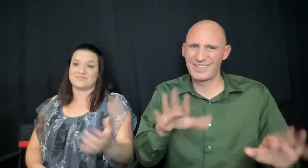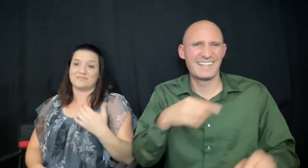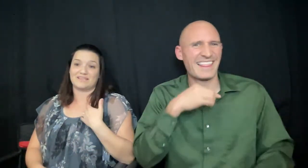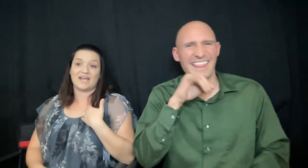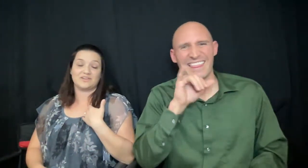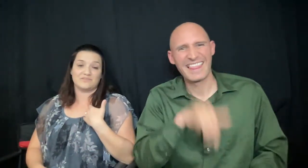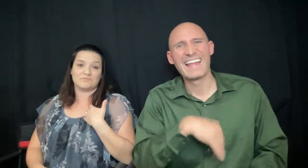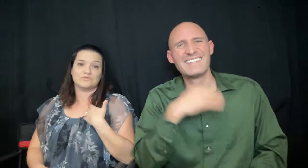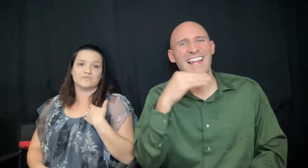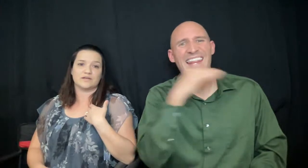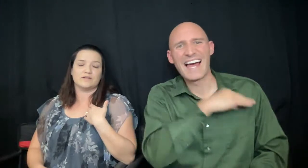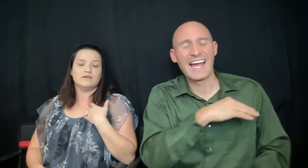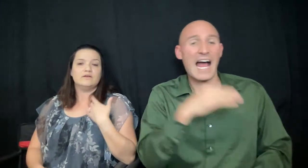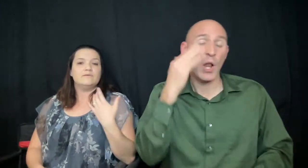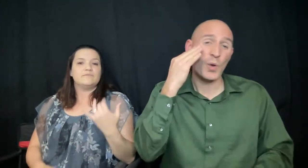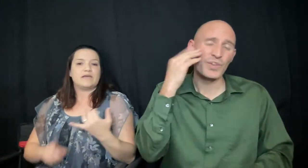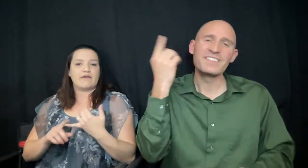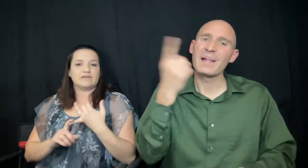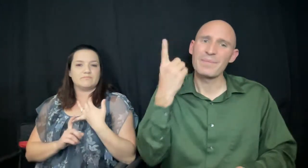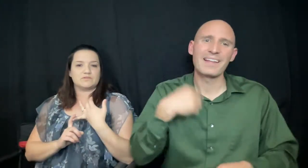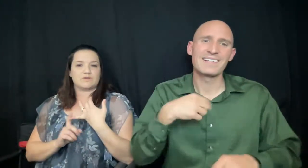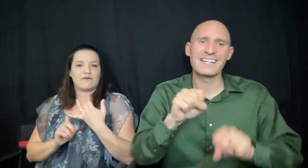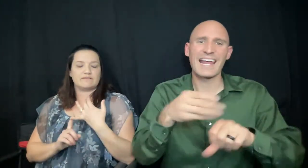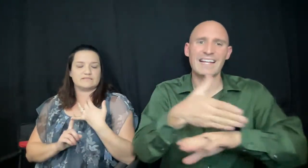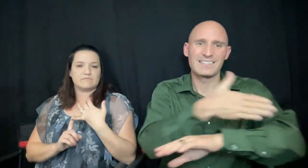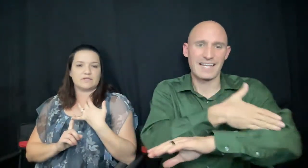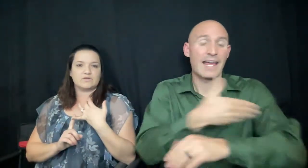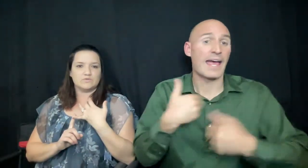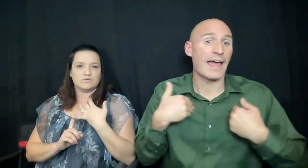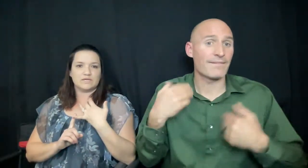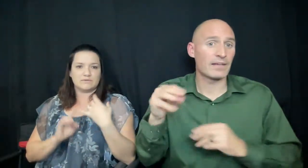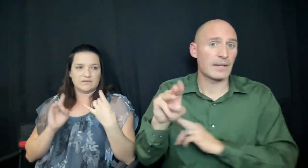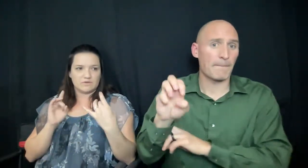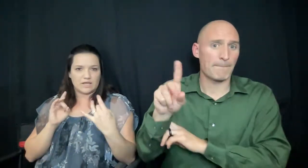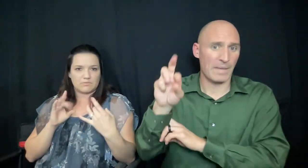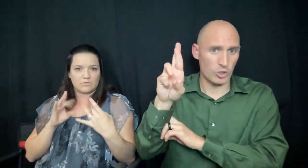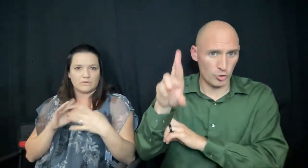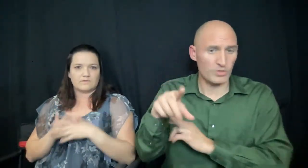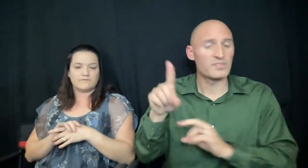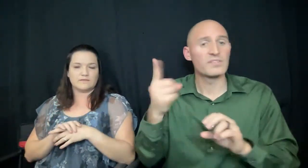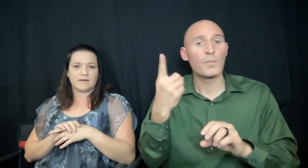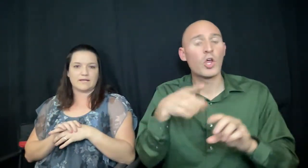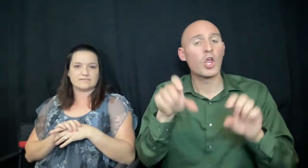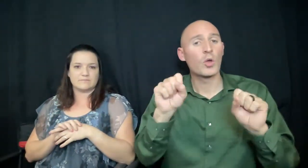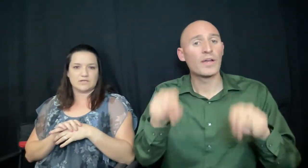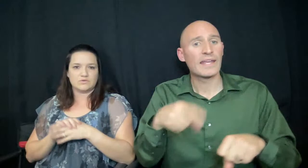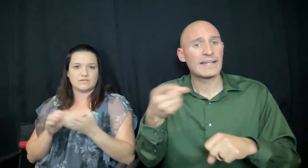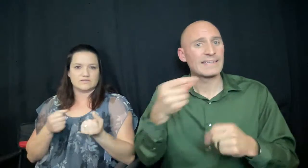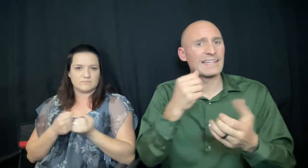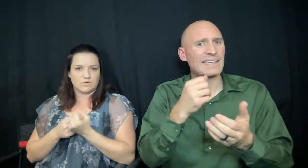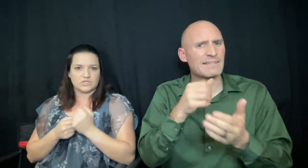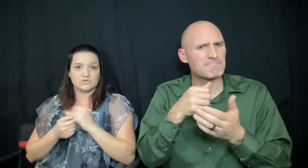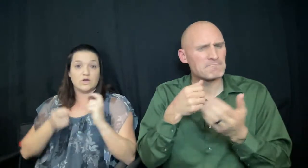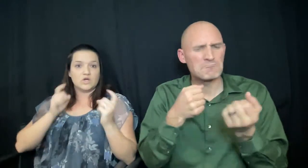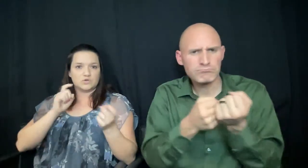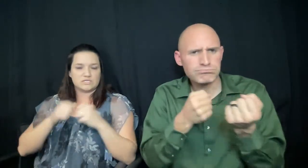something that I could have improved on. Having a mentor, having somebody who can give you that appropriate feedback, somebody who can support you,